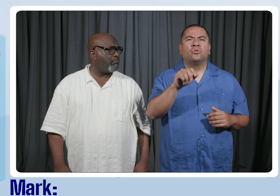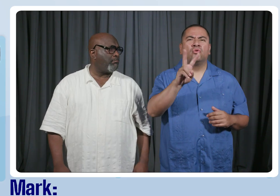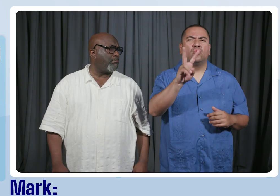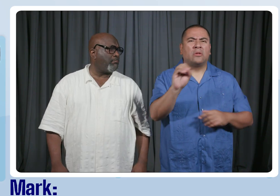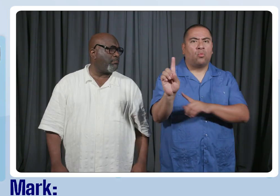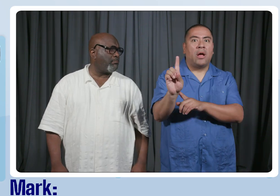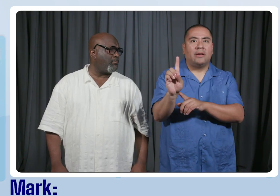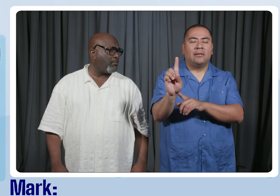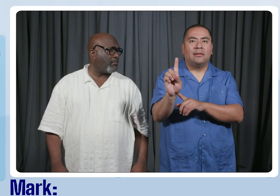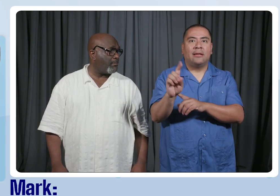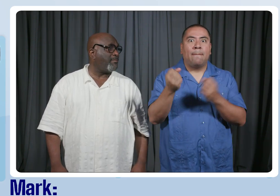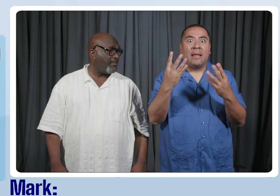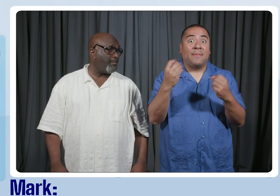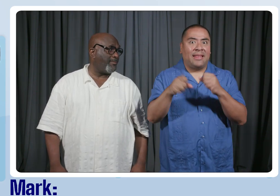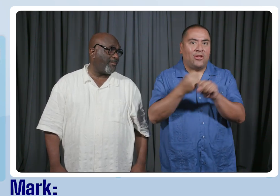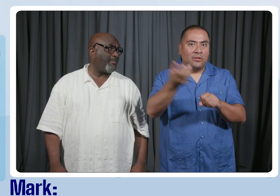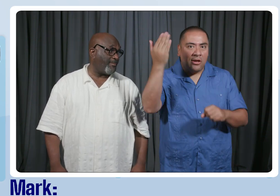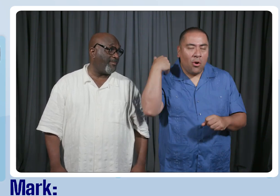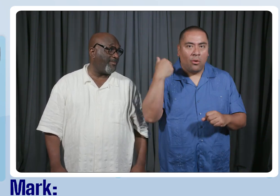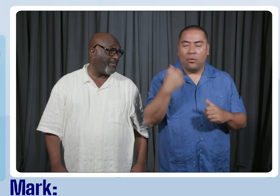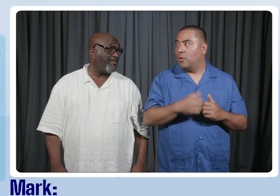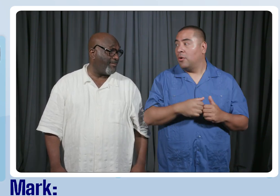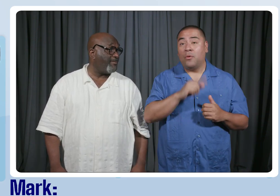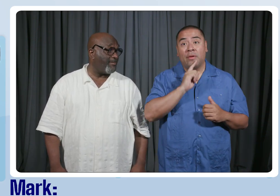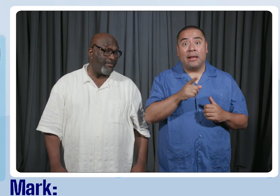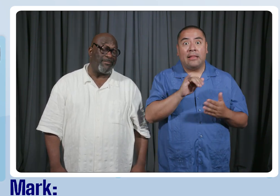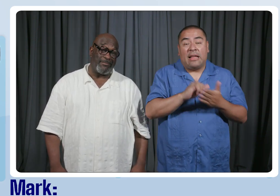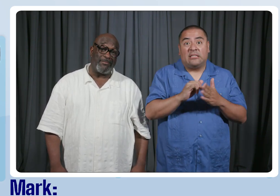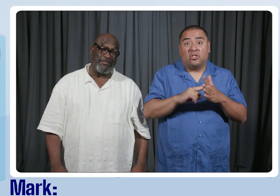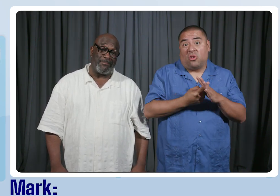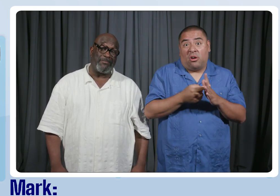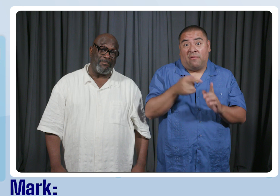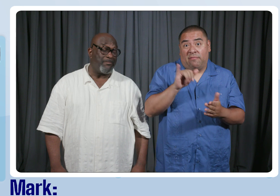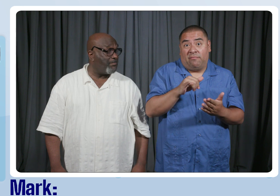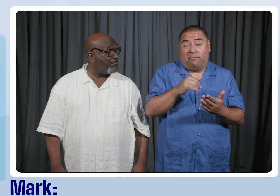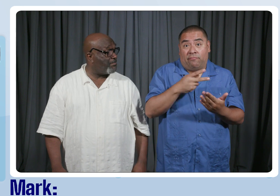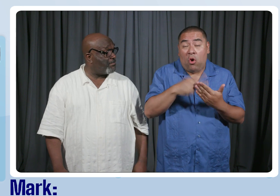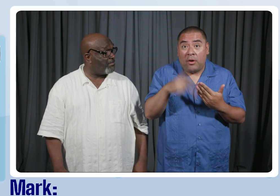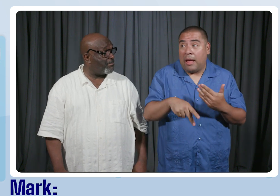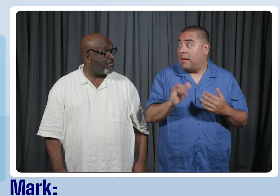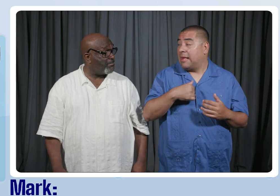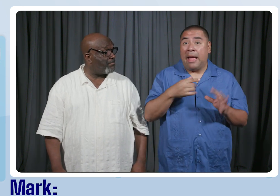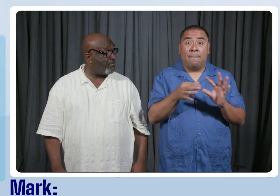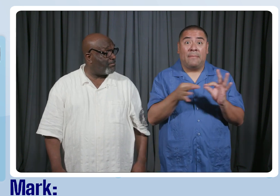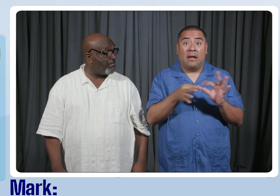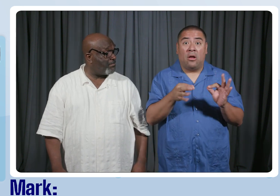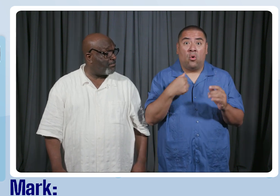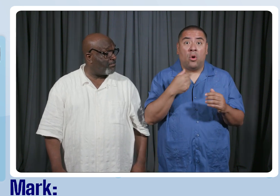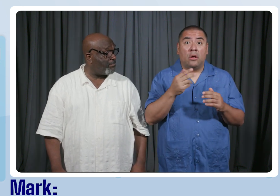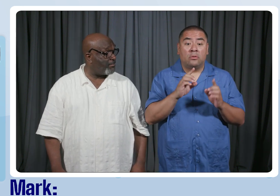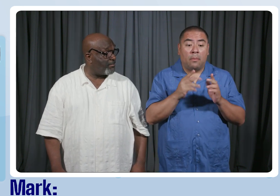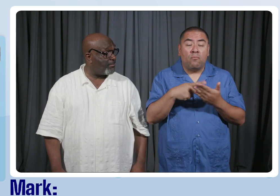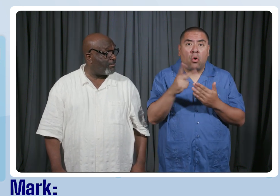2001, and that was many, many years ago. And that was really the start of it. And like I said, we started off as a very